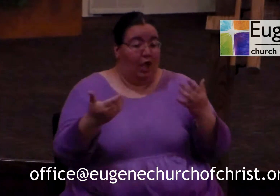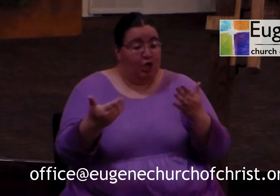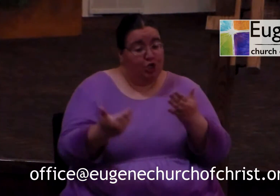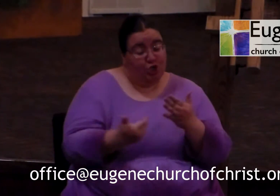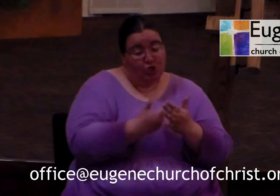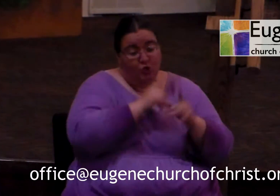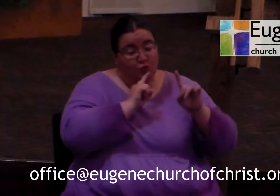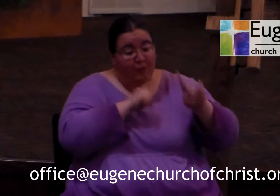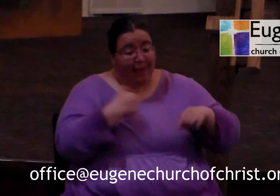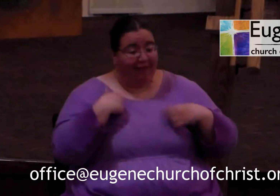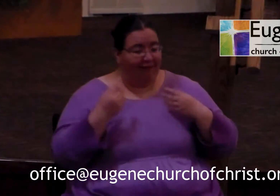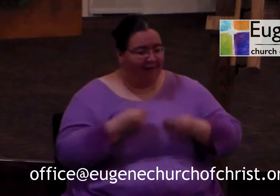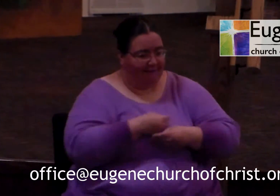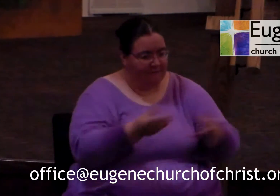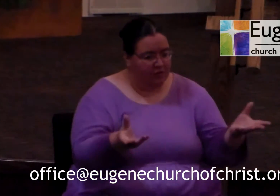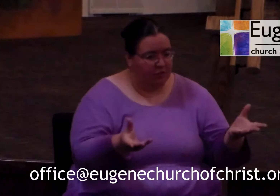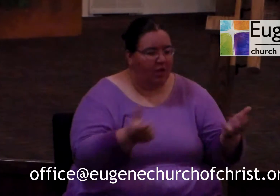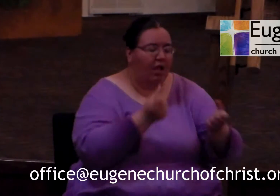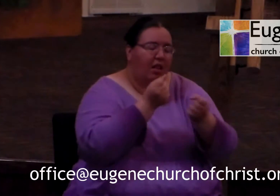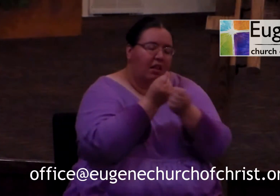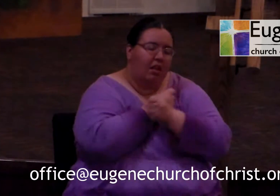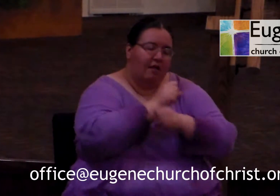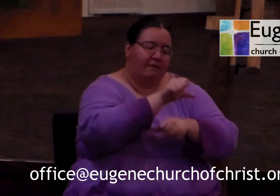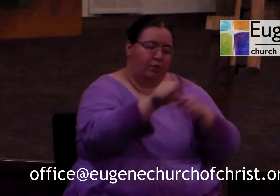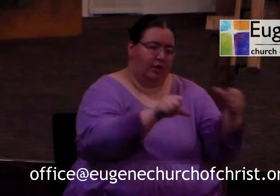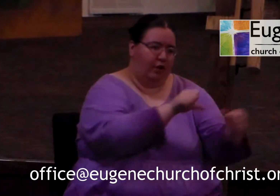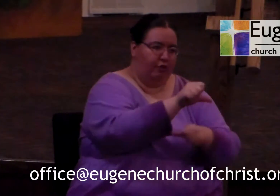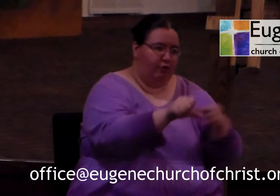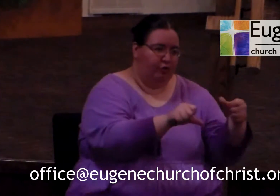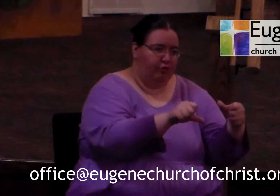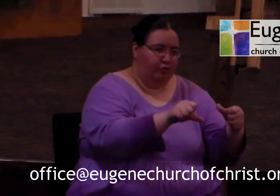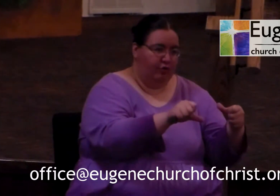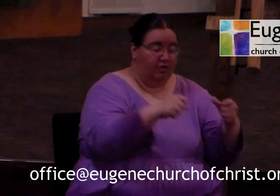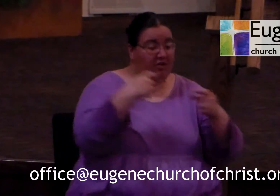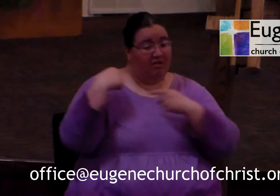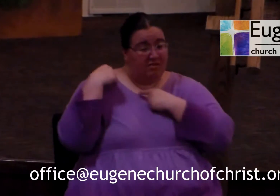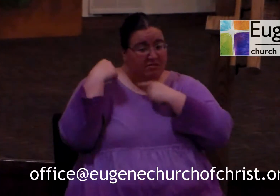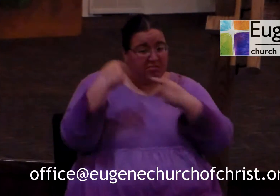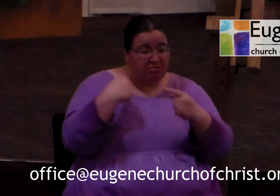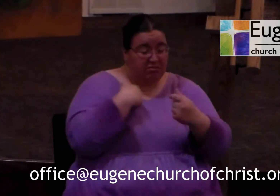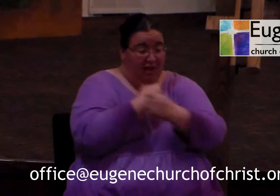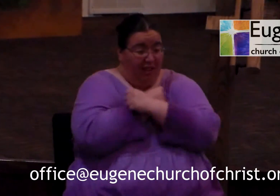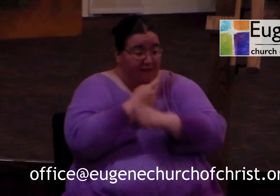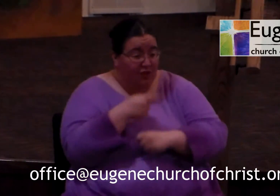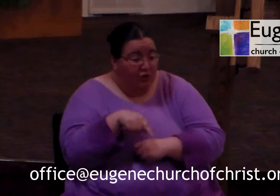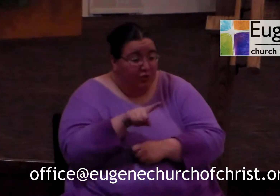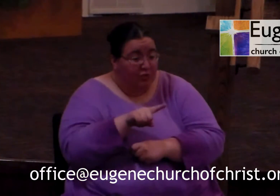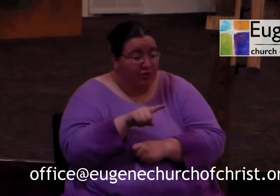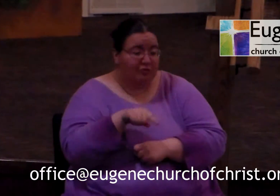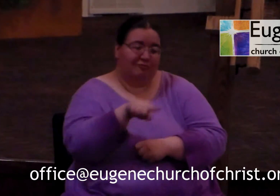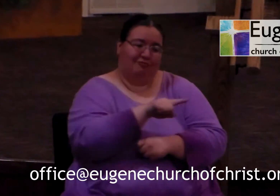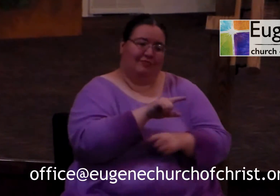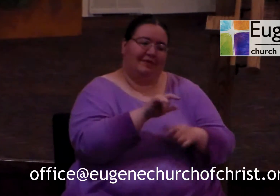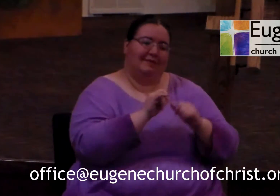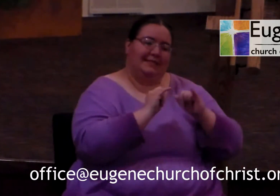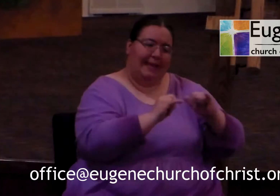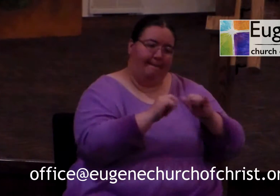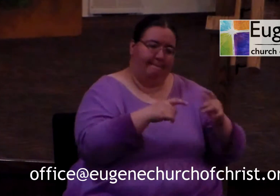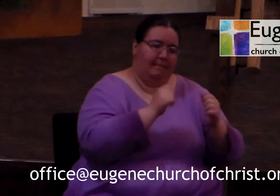have loved you, so you must love one another. By this all men will know that you are my disciples, if you love one another."